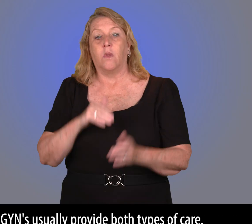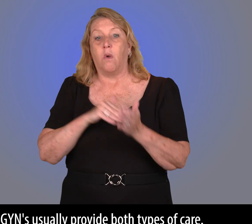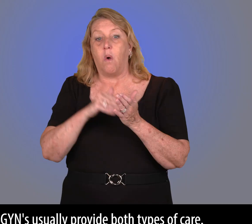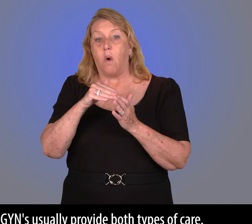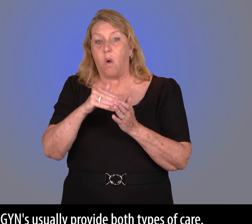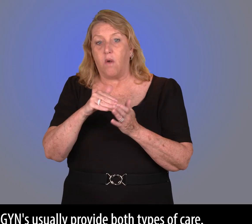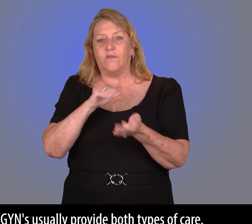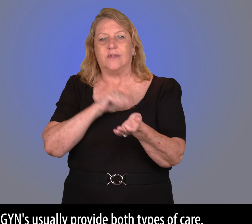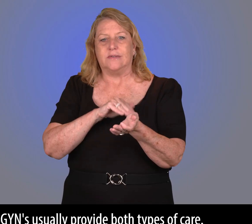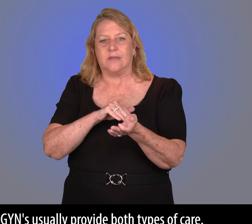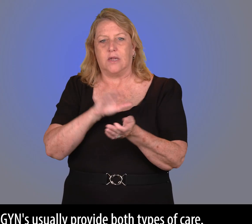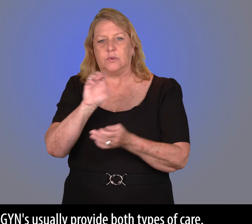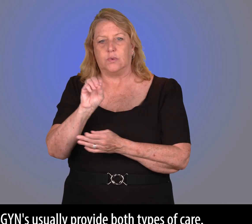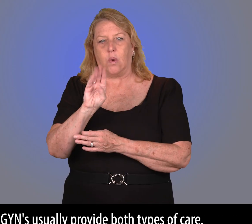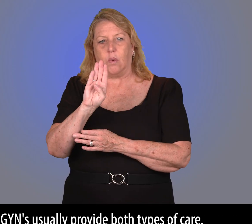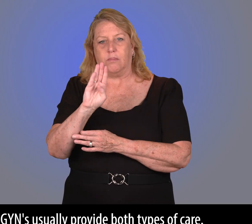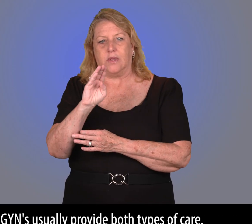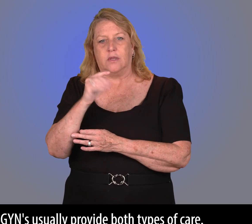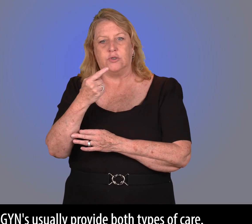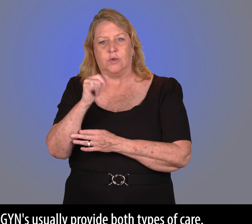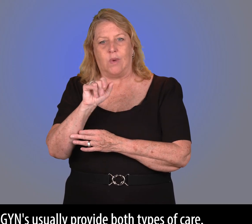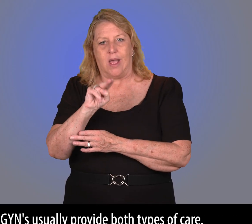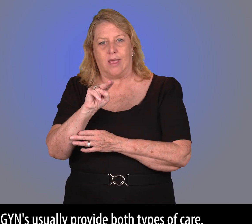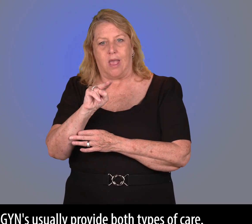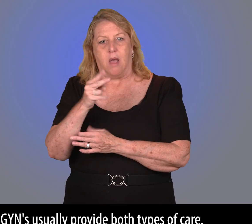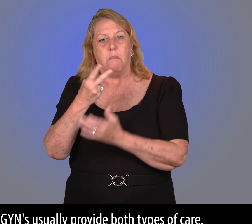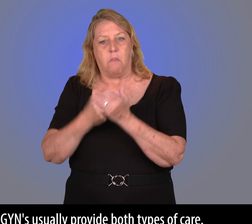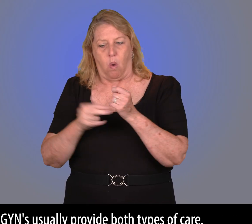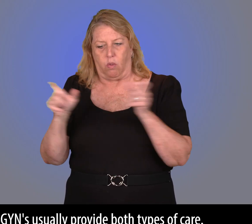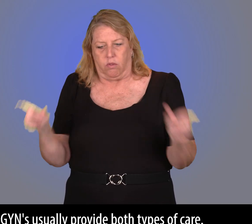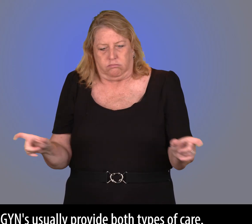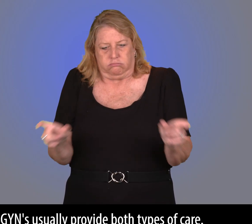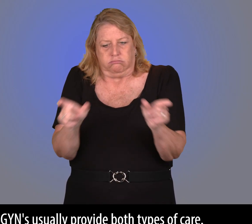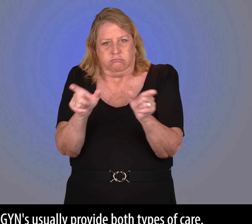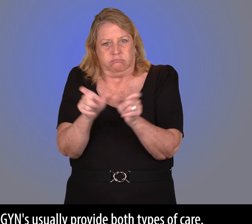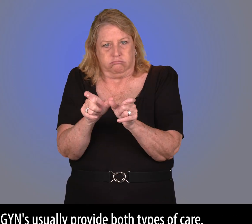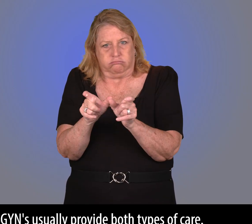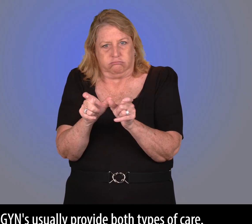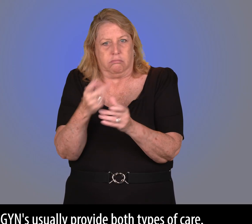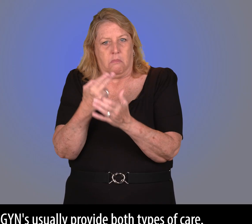Doctors who are OB-GYNs usually provide both types of care.